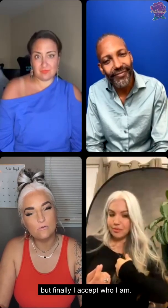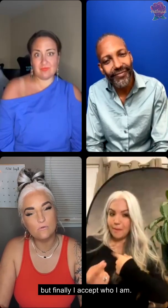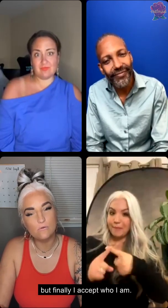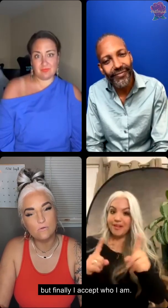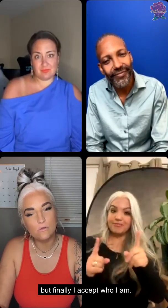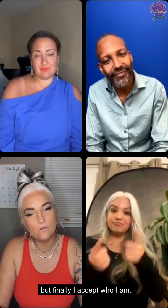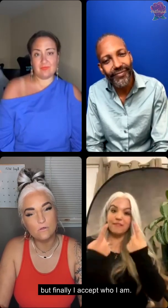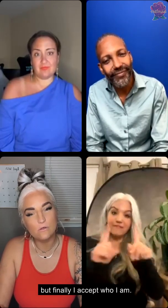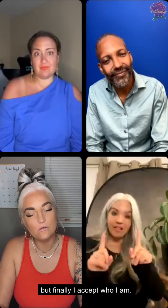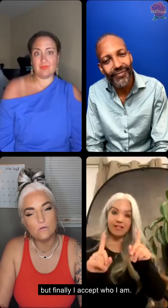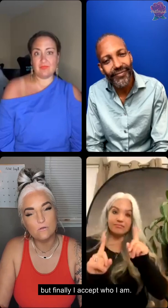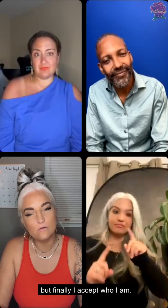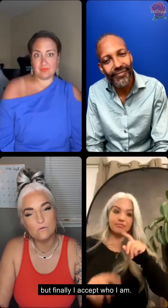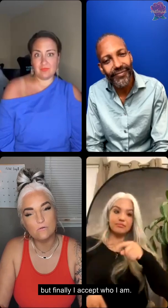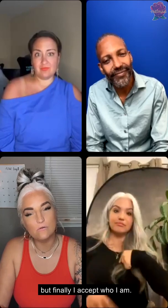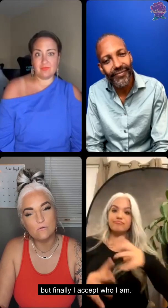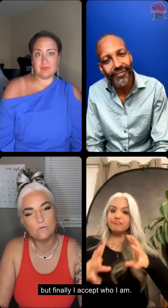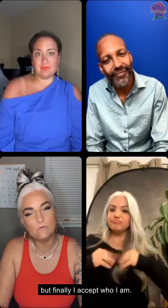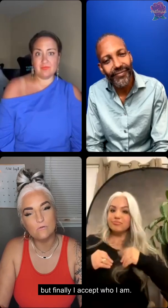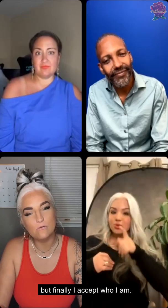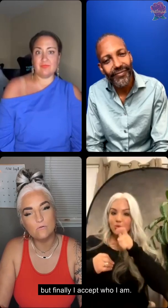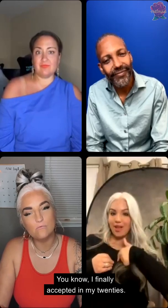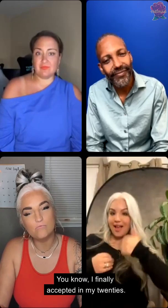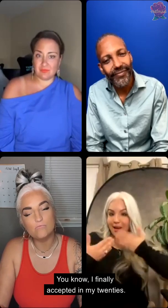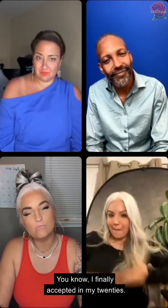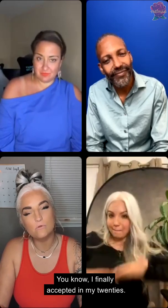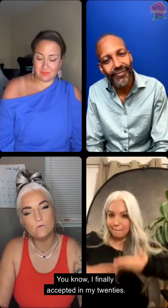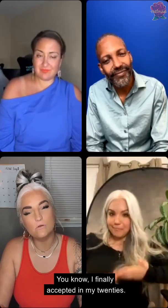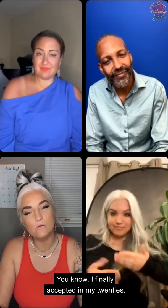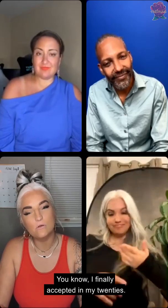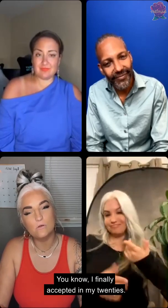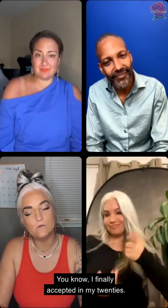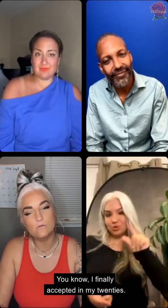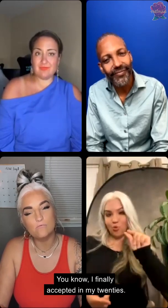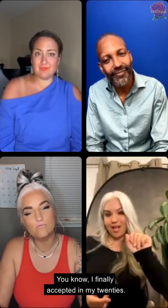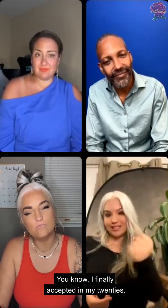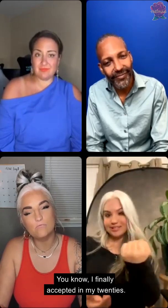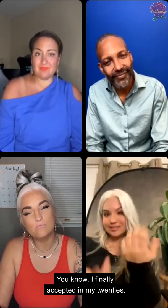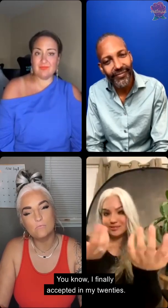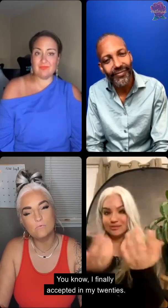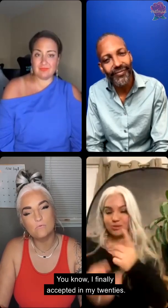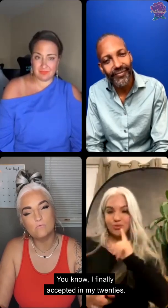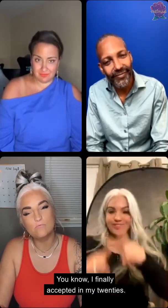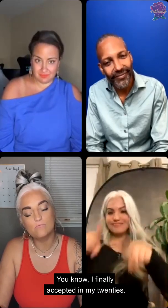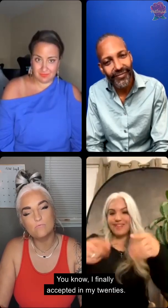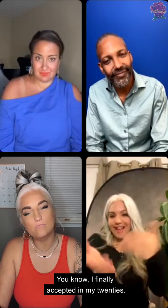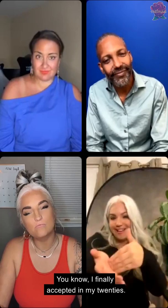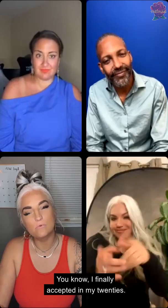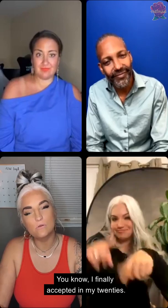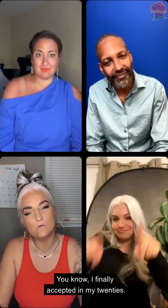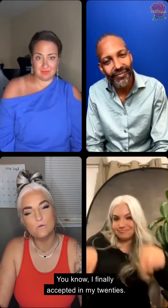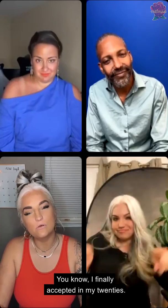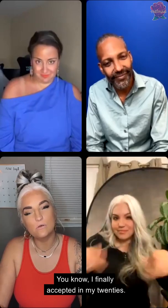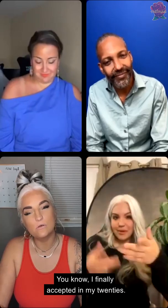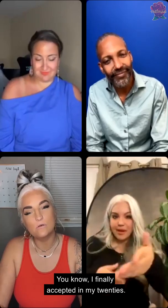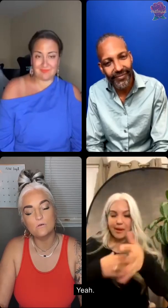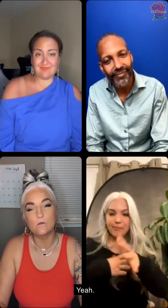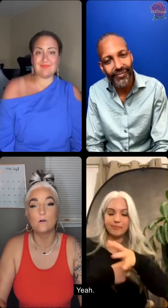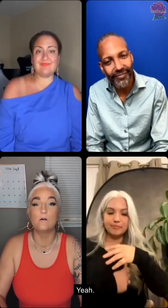but finally I accept who I am. I finally accepted in my